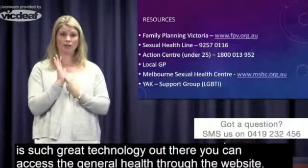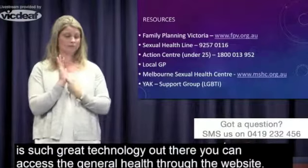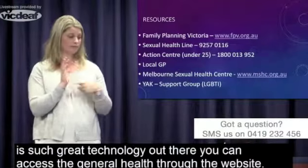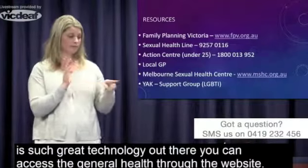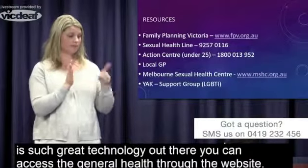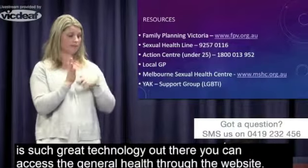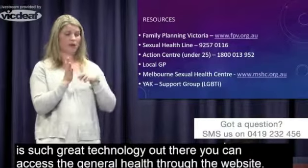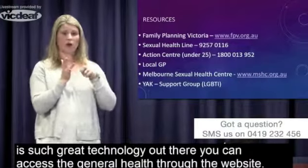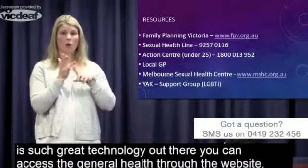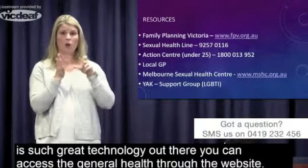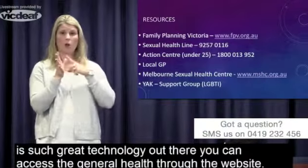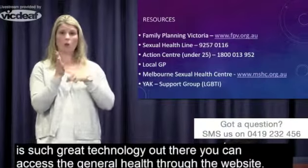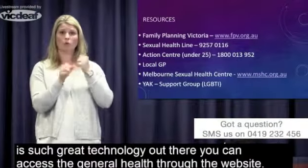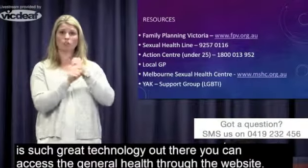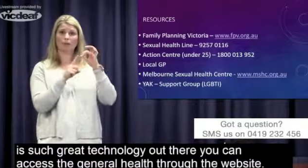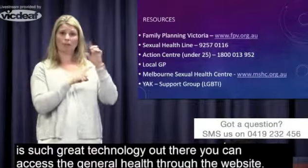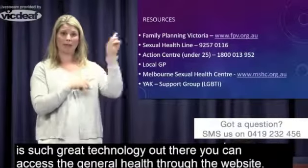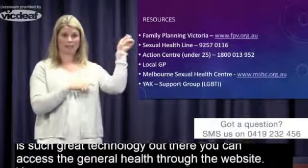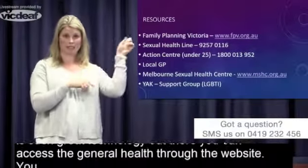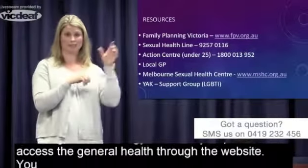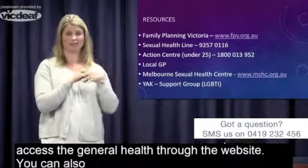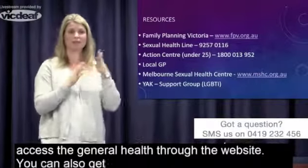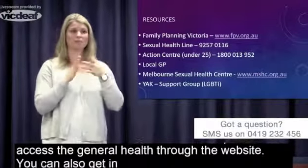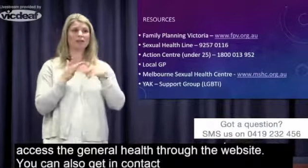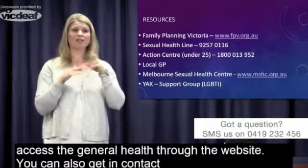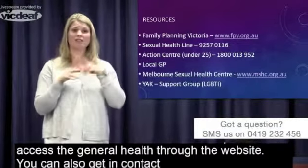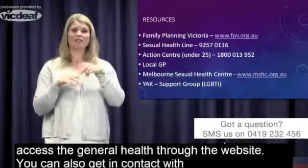And you can also get in contact with your local doctor, your local GP.